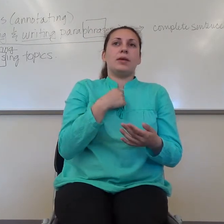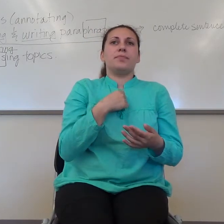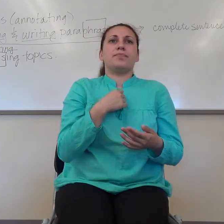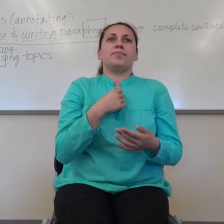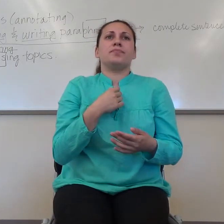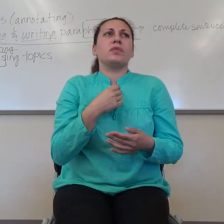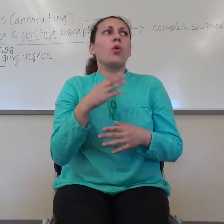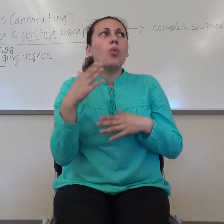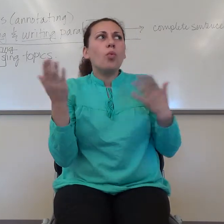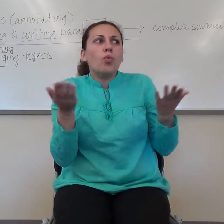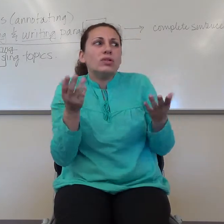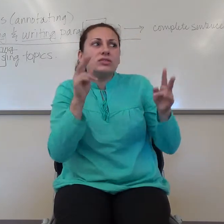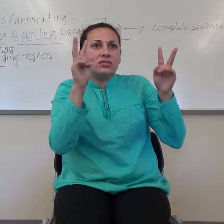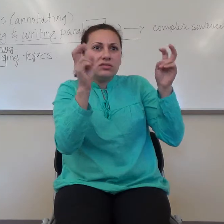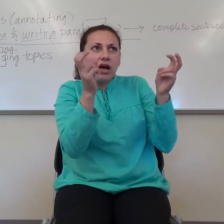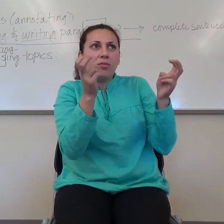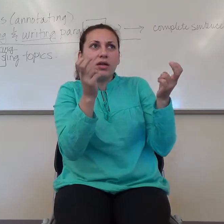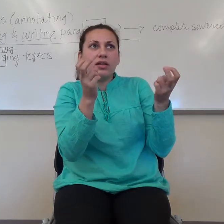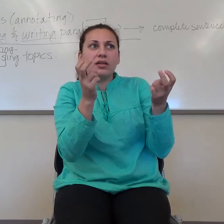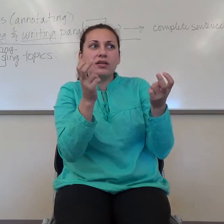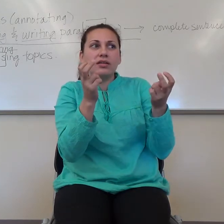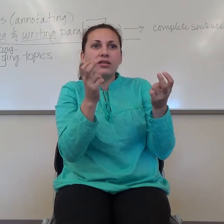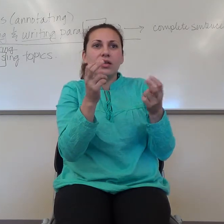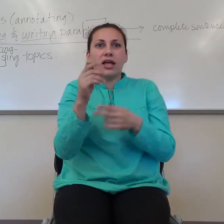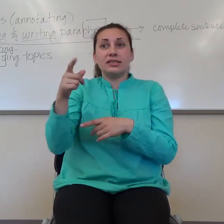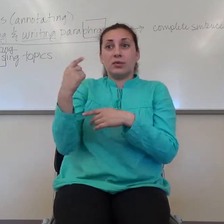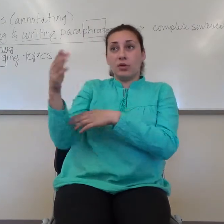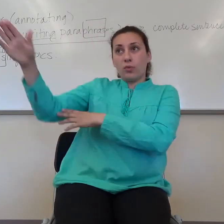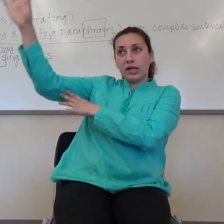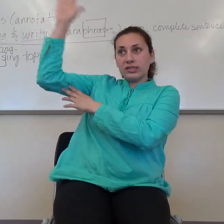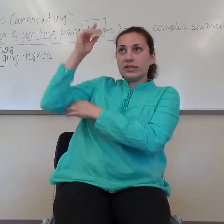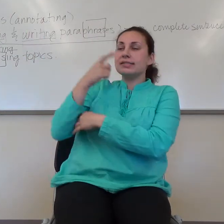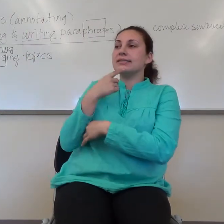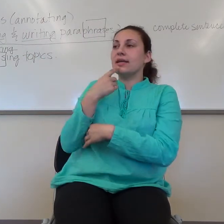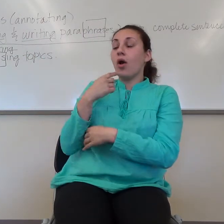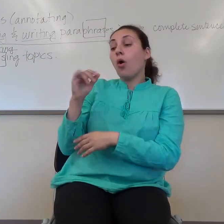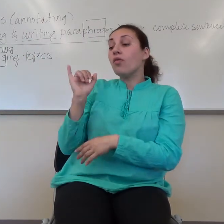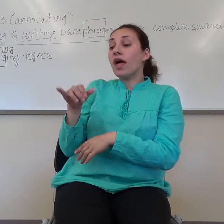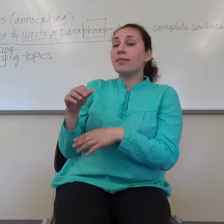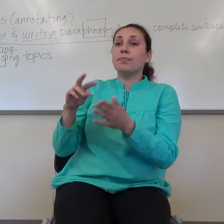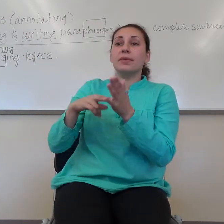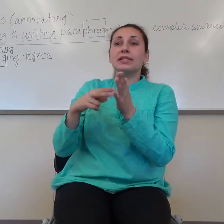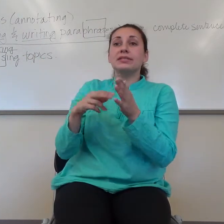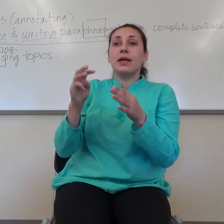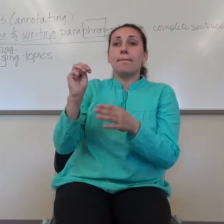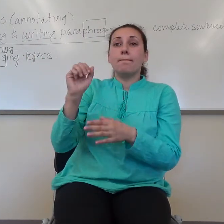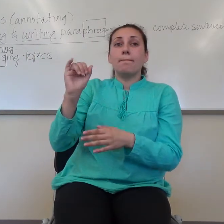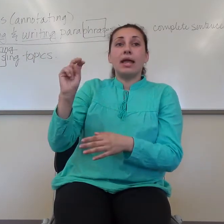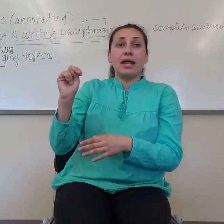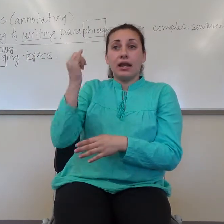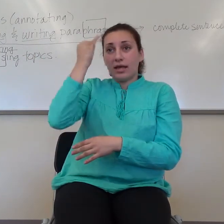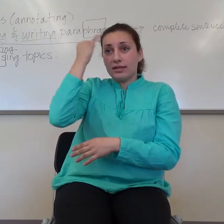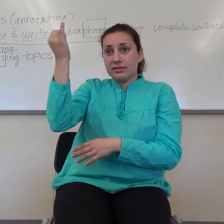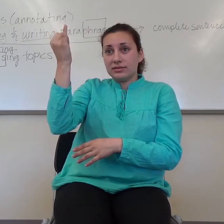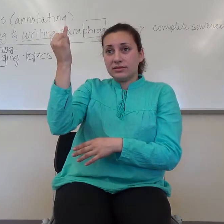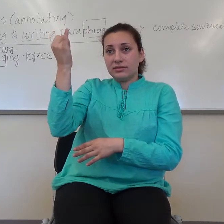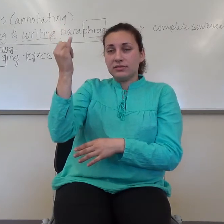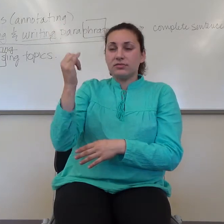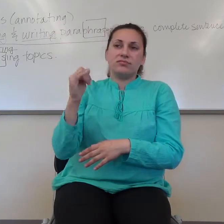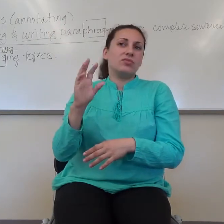and say, that's the main idea. It's not. What's the difference between a topic and a main idea? A topic is just one word? Yeah, a topic is a thing.